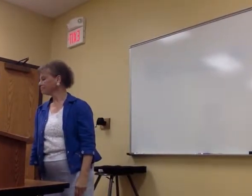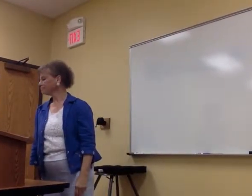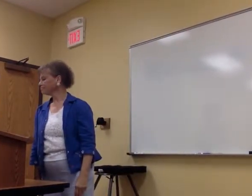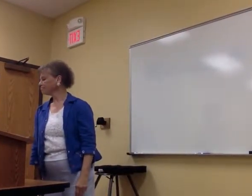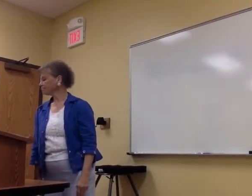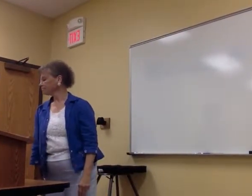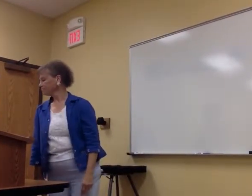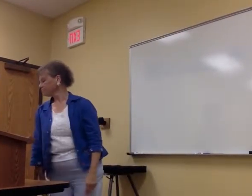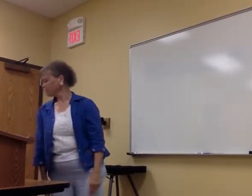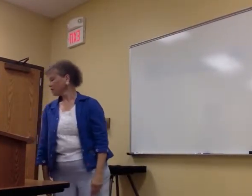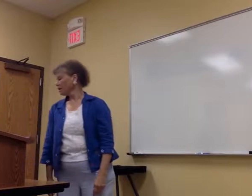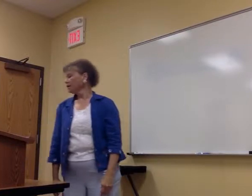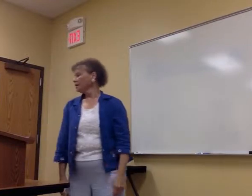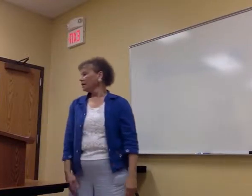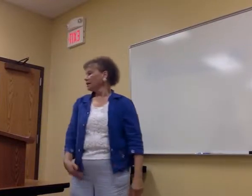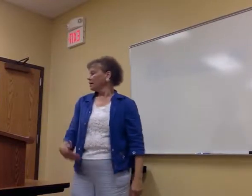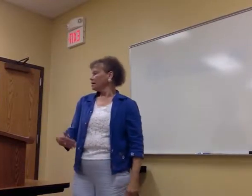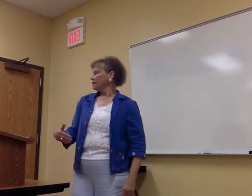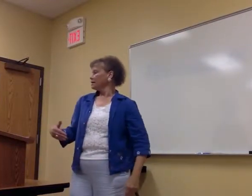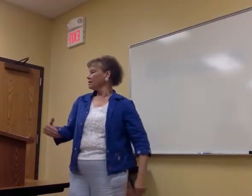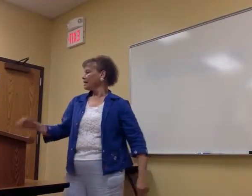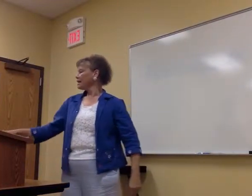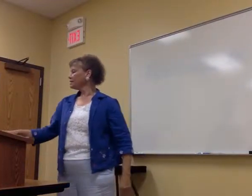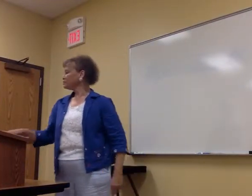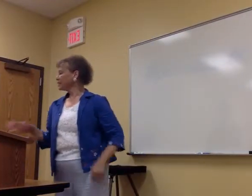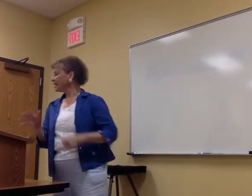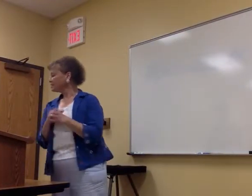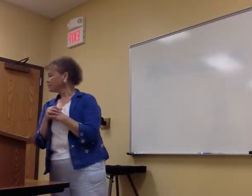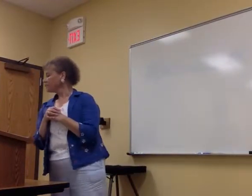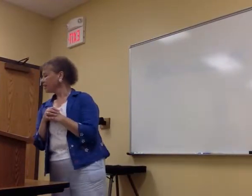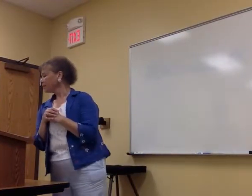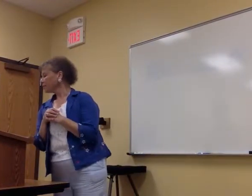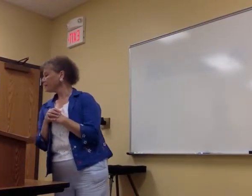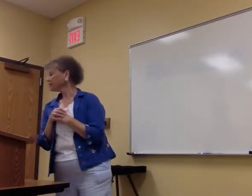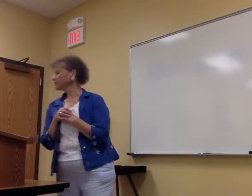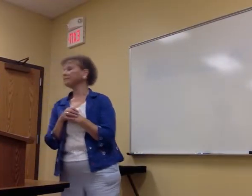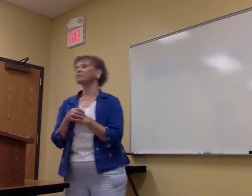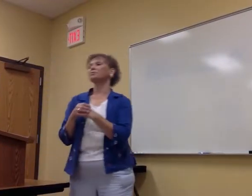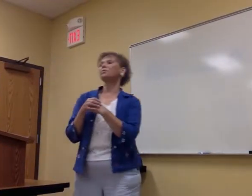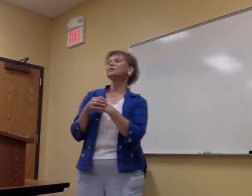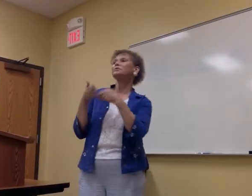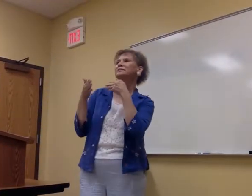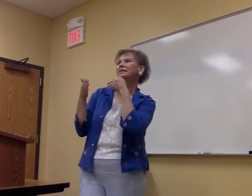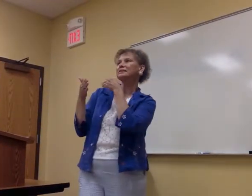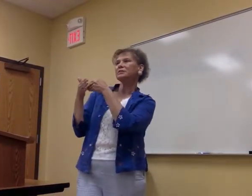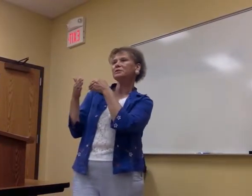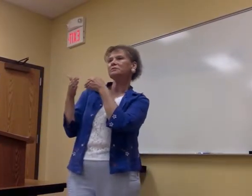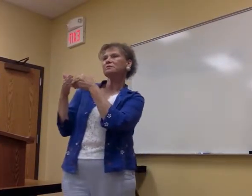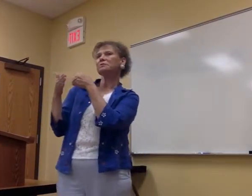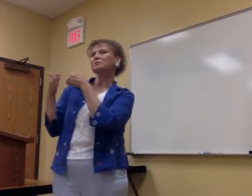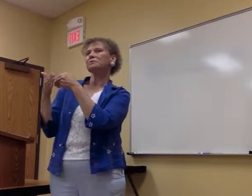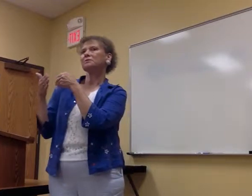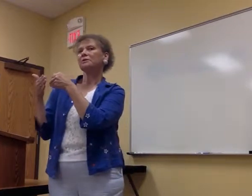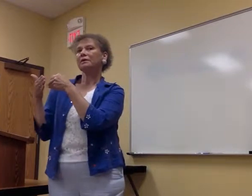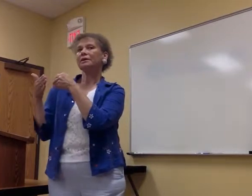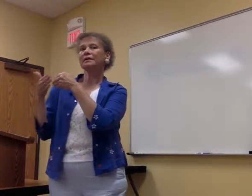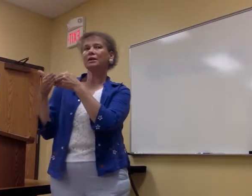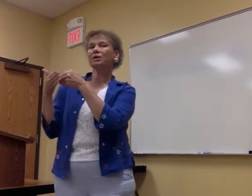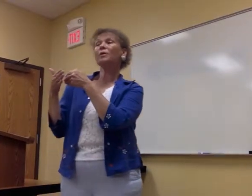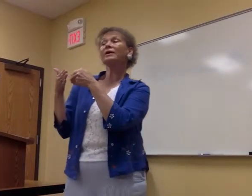2. Kind of relationship. What did we say this means? Near. Near. What else can it mean? Close. They're